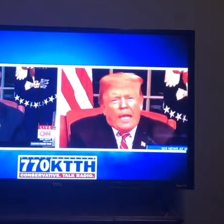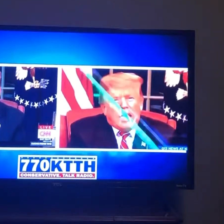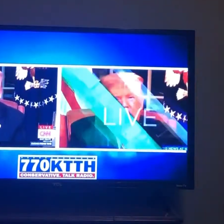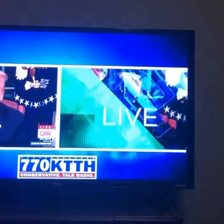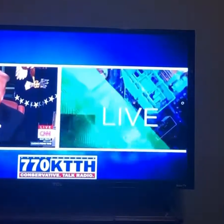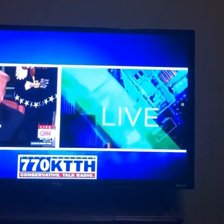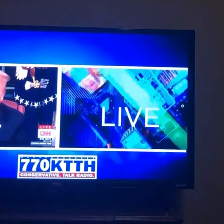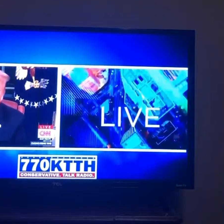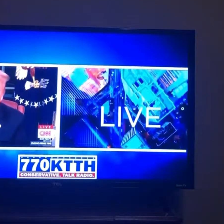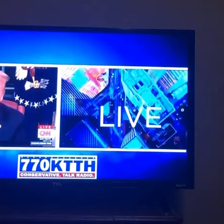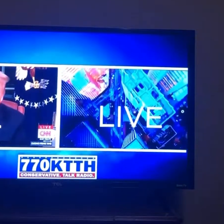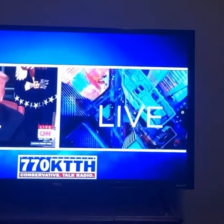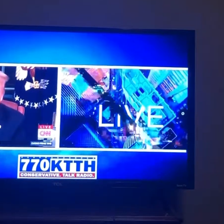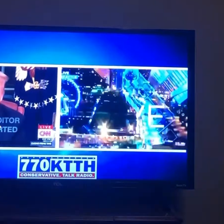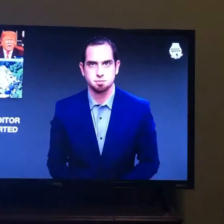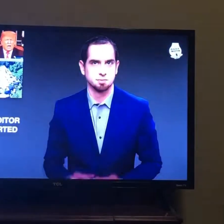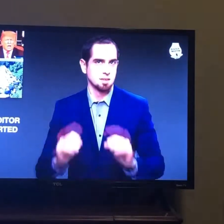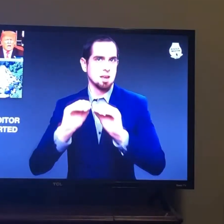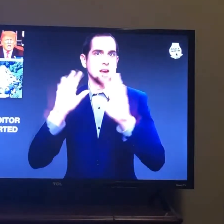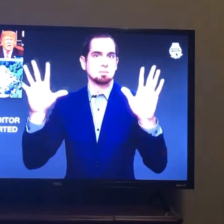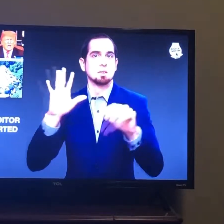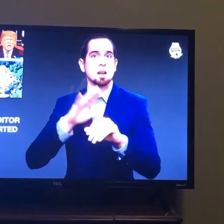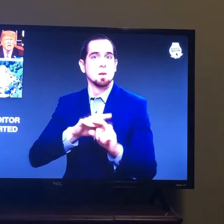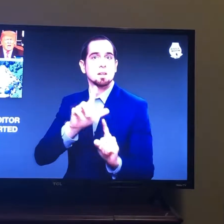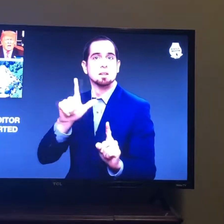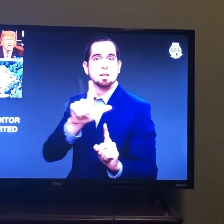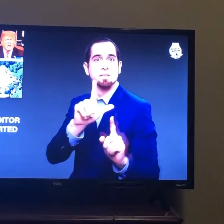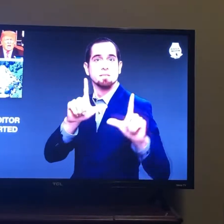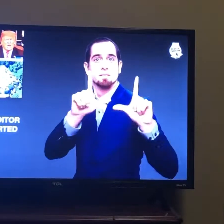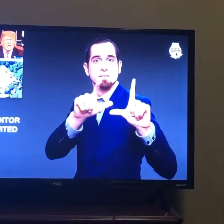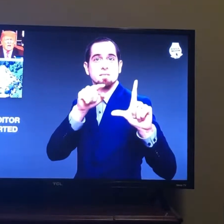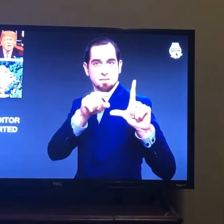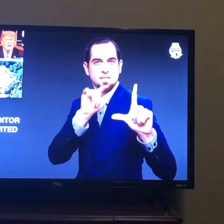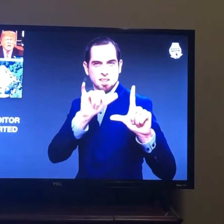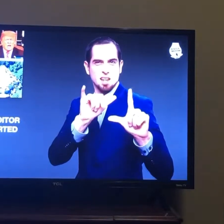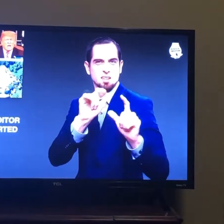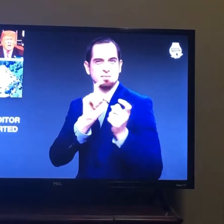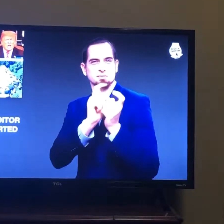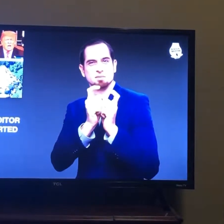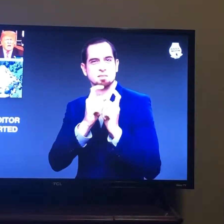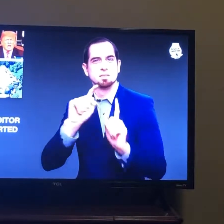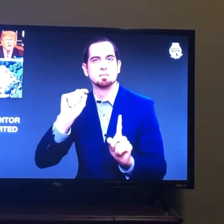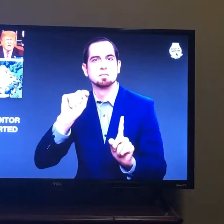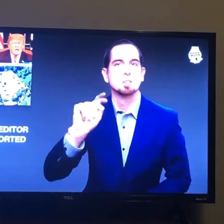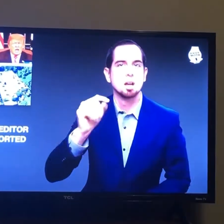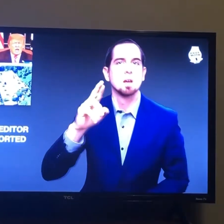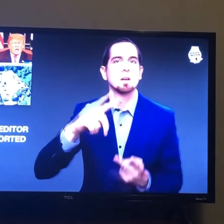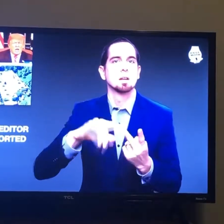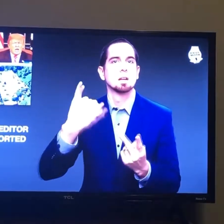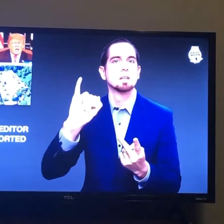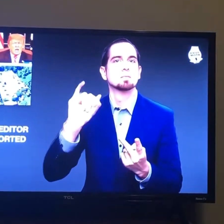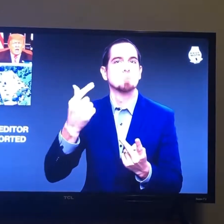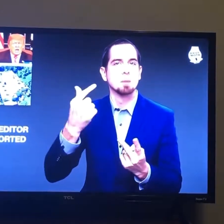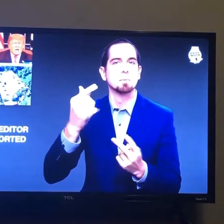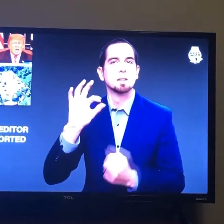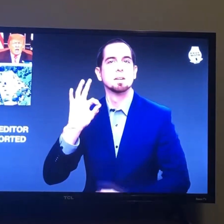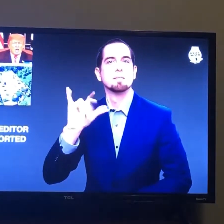some other YouTubers out there that I've probably watched, but those are just the ones I can name. Also, if I feel like getting